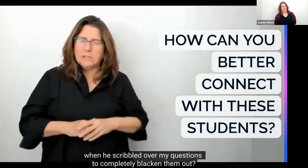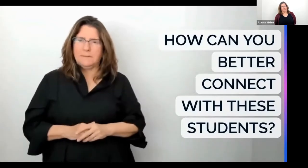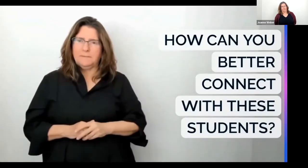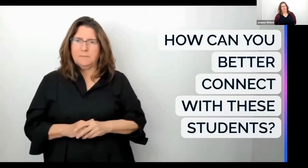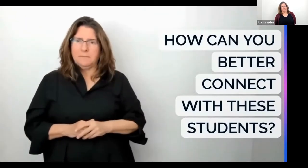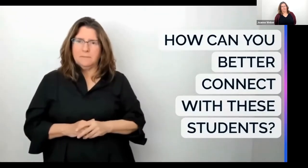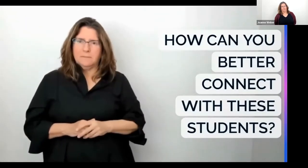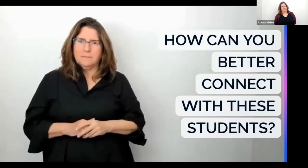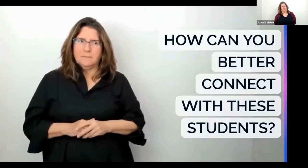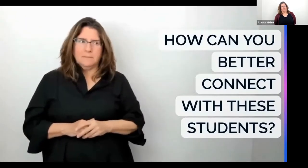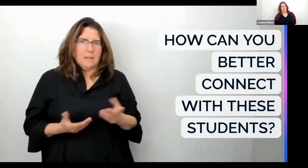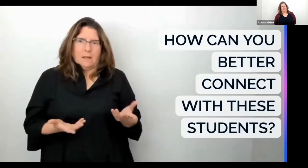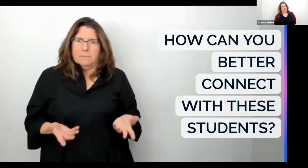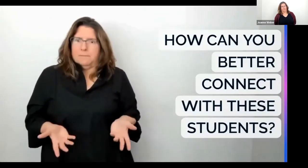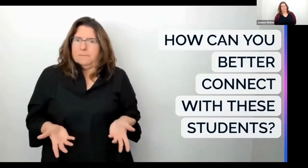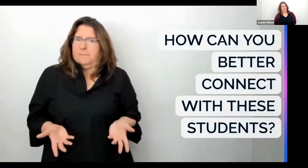them out.